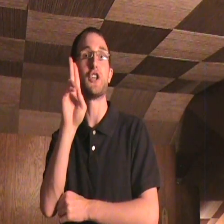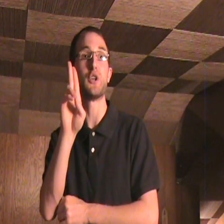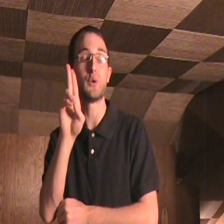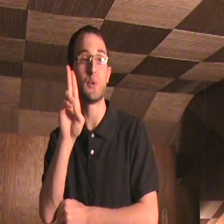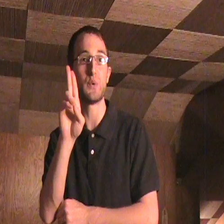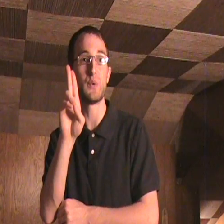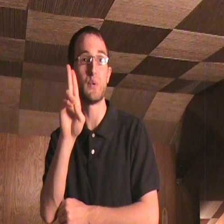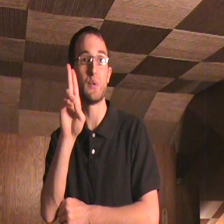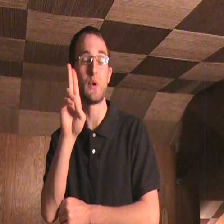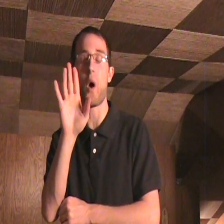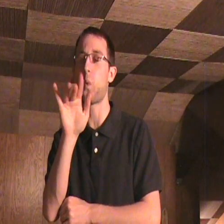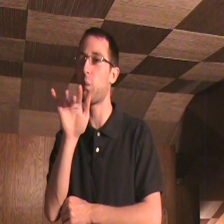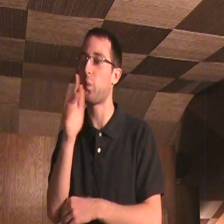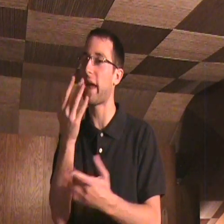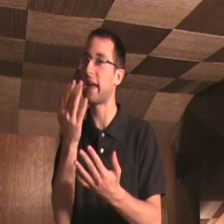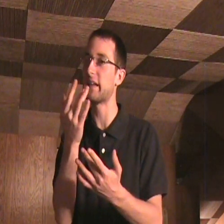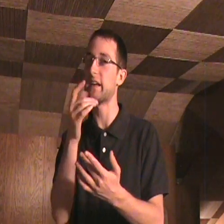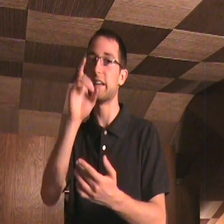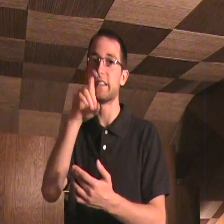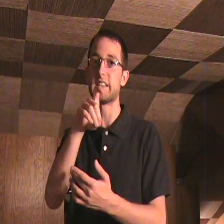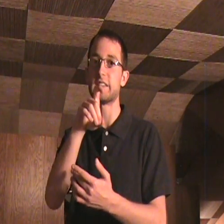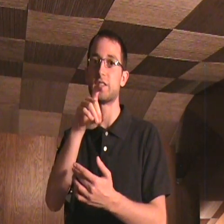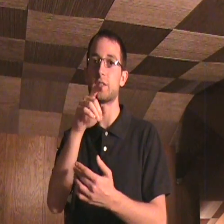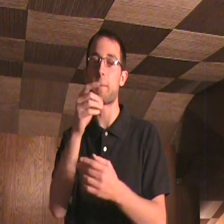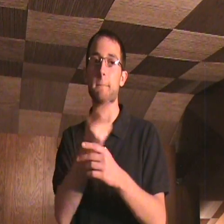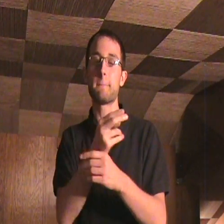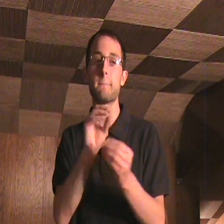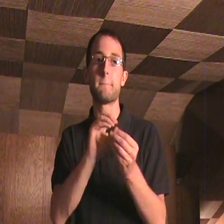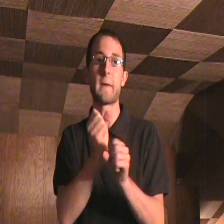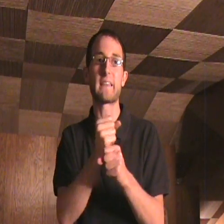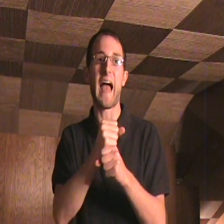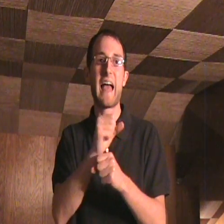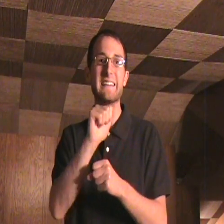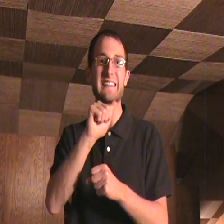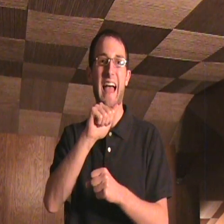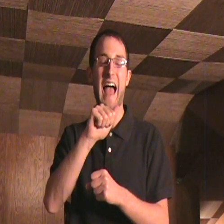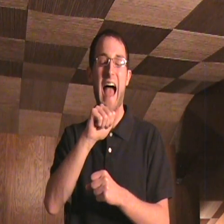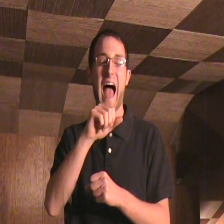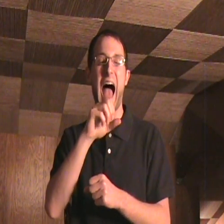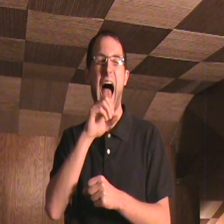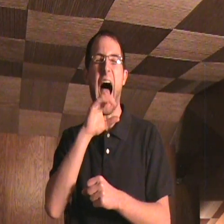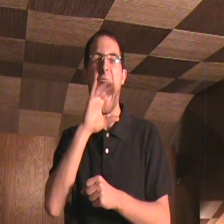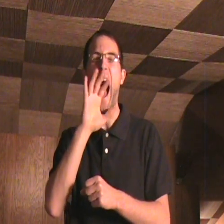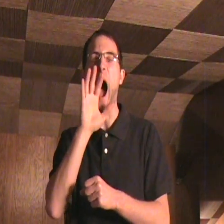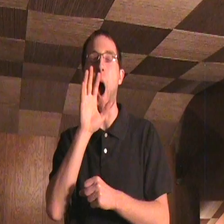M-O-O-T-H. Okay, but we need to make the ow sound. Which vowel pair makes ow? It's not O-W.